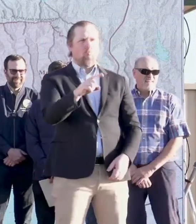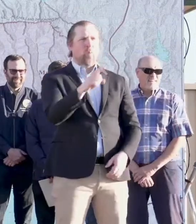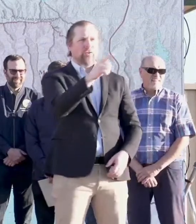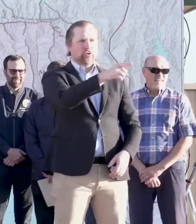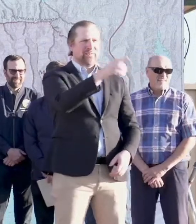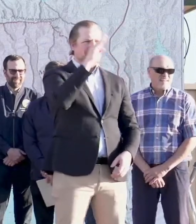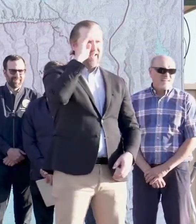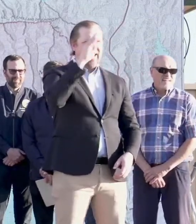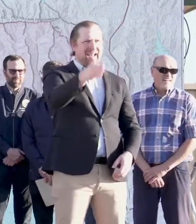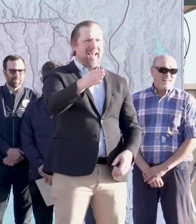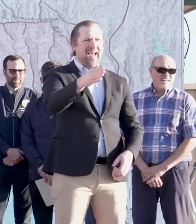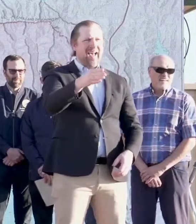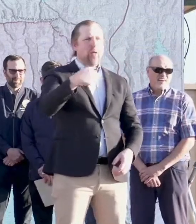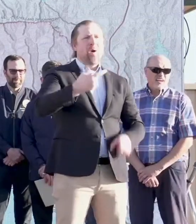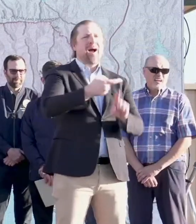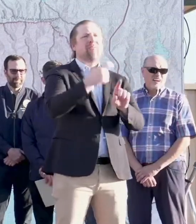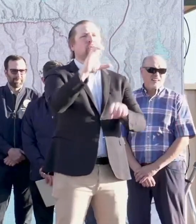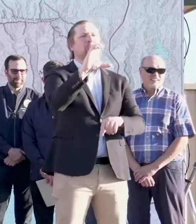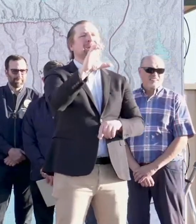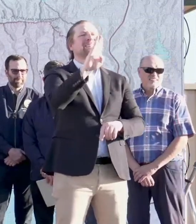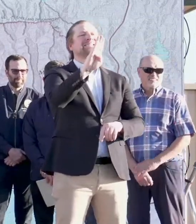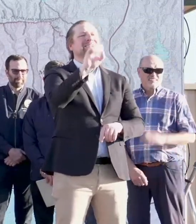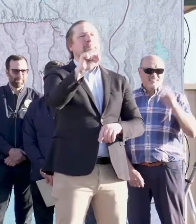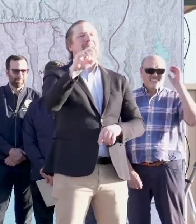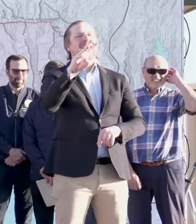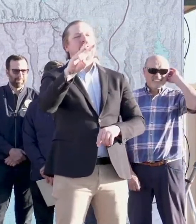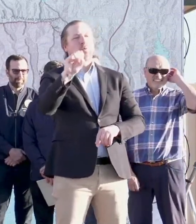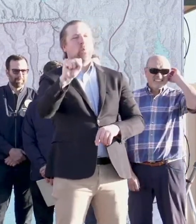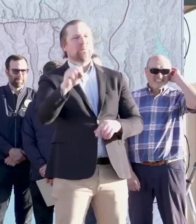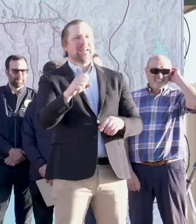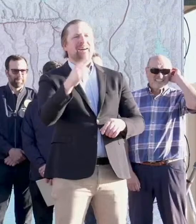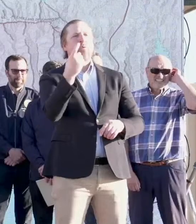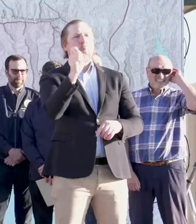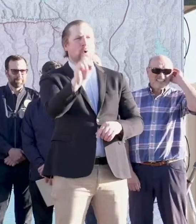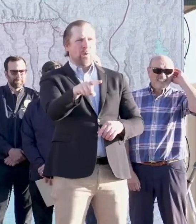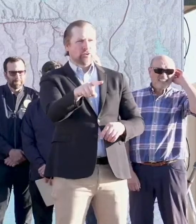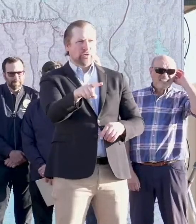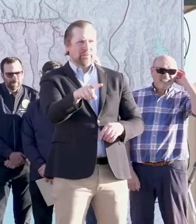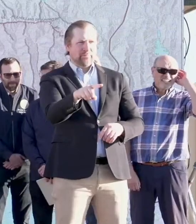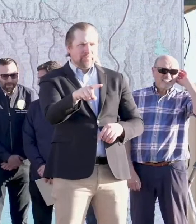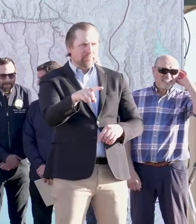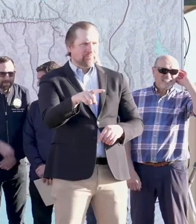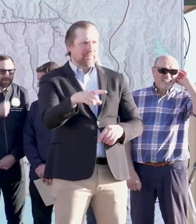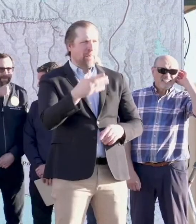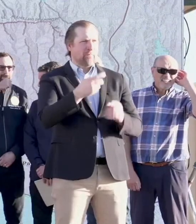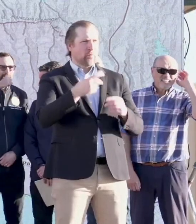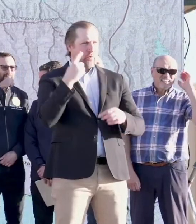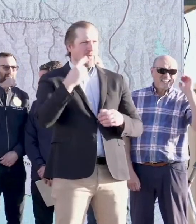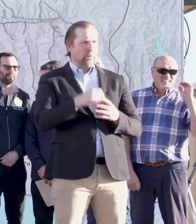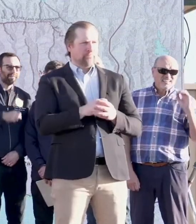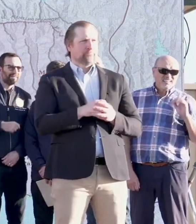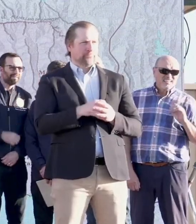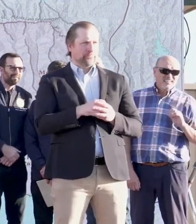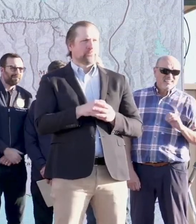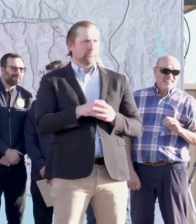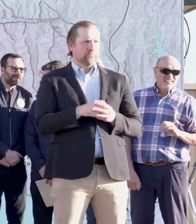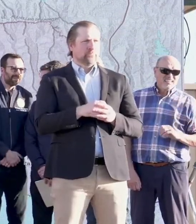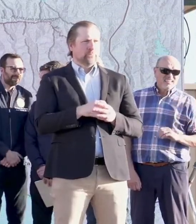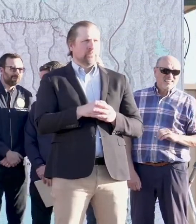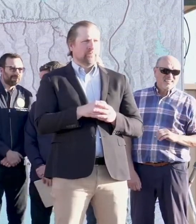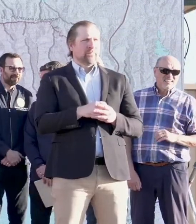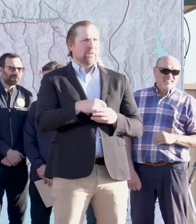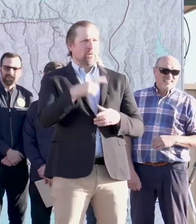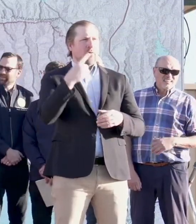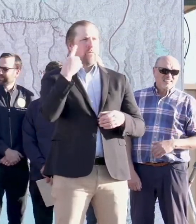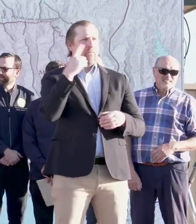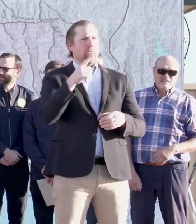Hi, it's Russ Palumbo from CBS News and KCAL News. I have a question for Special Agent in Charge Medina, if you would please. I wanted to ask